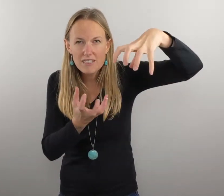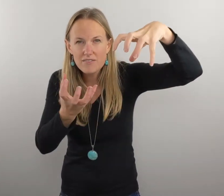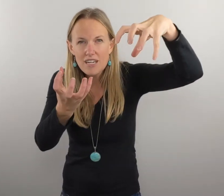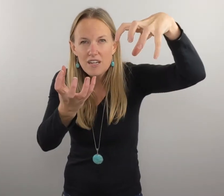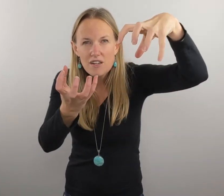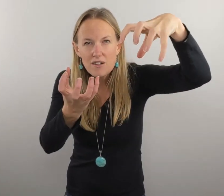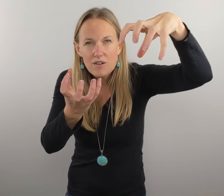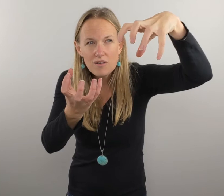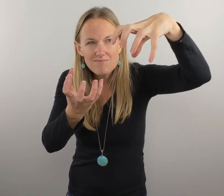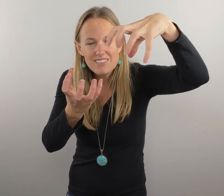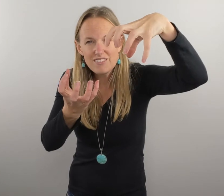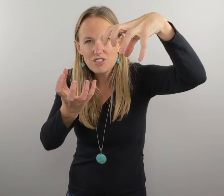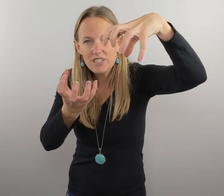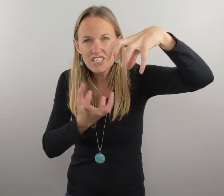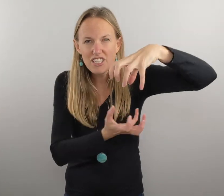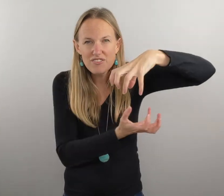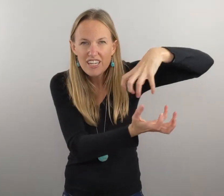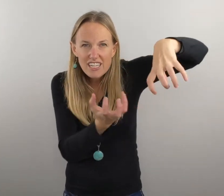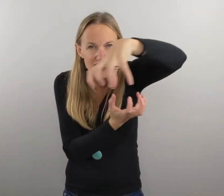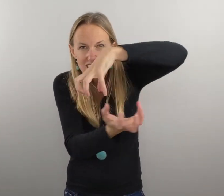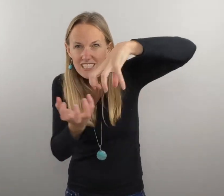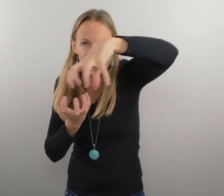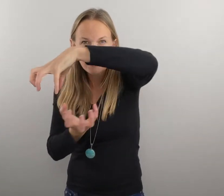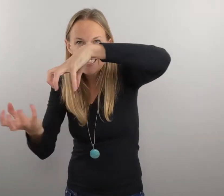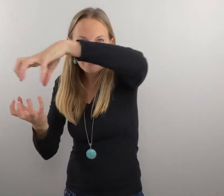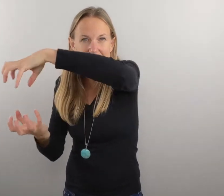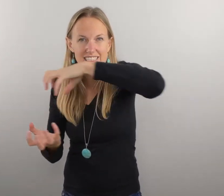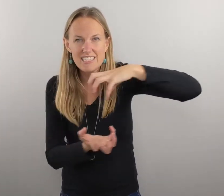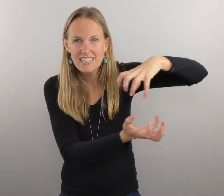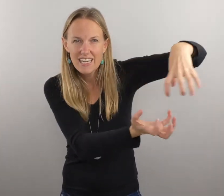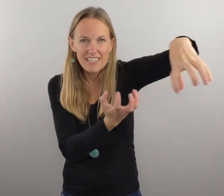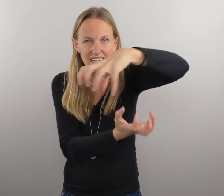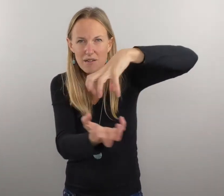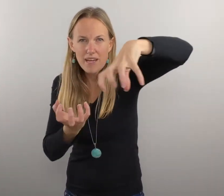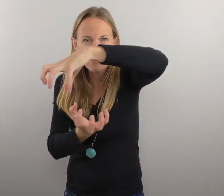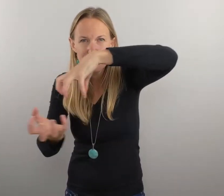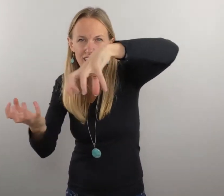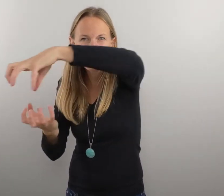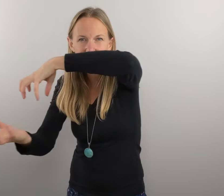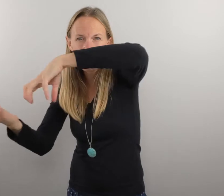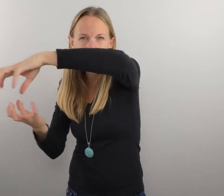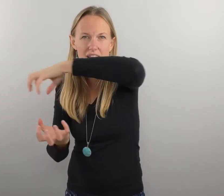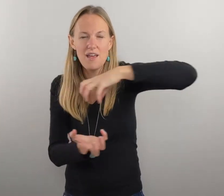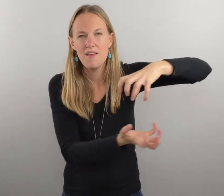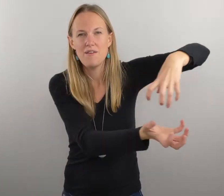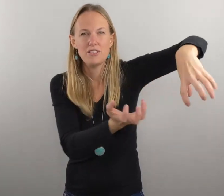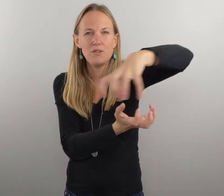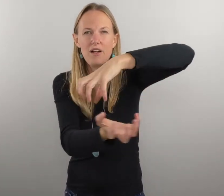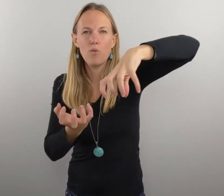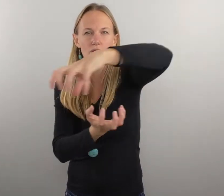of, scrunch all your fingers like this. Okay, kind of bend your fingers and then show like a